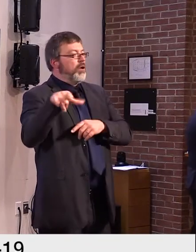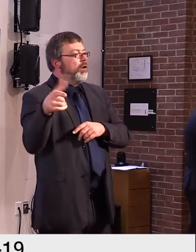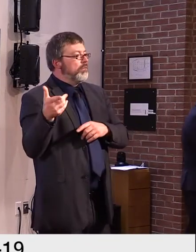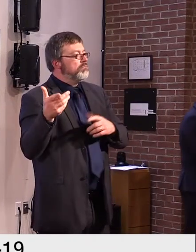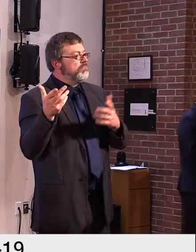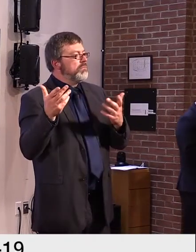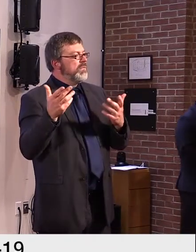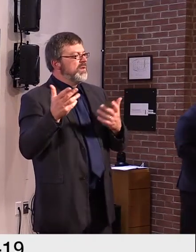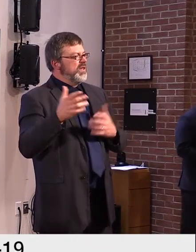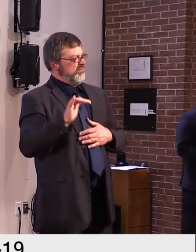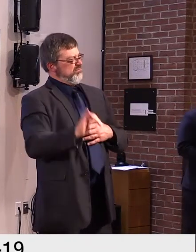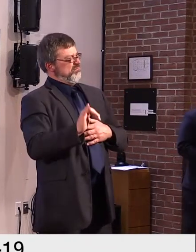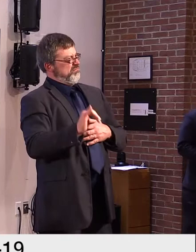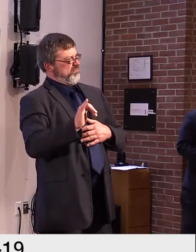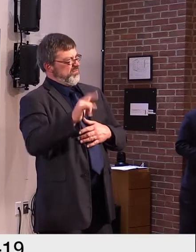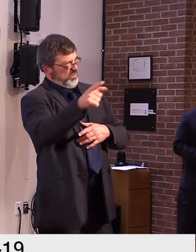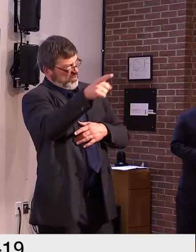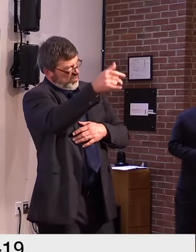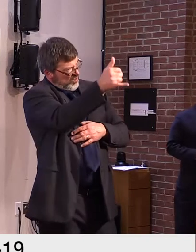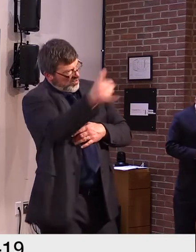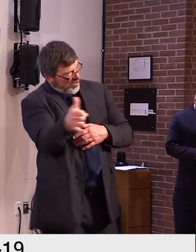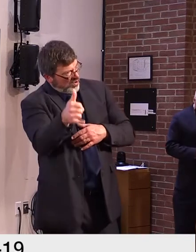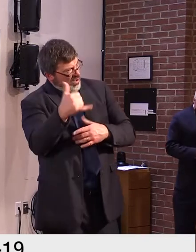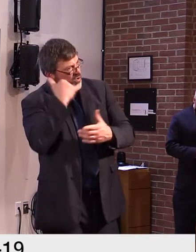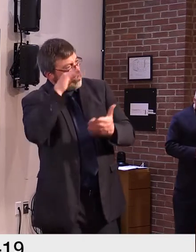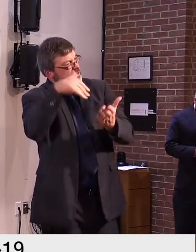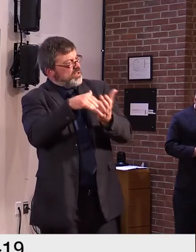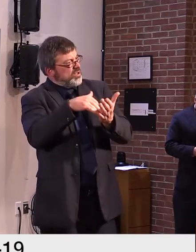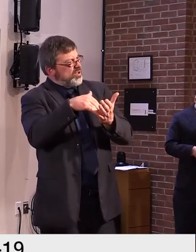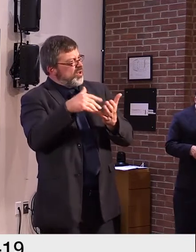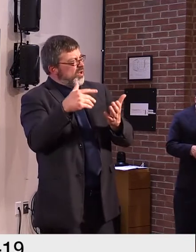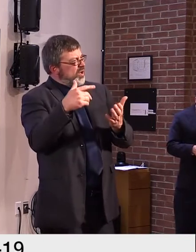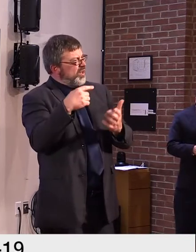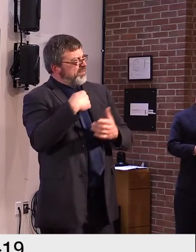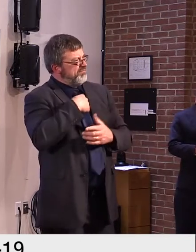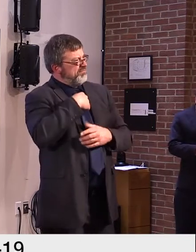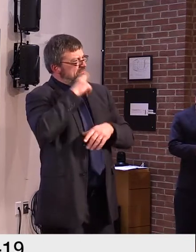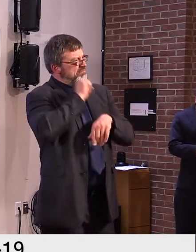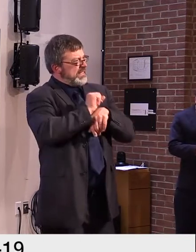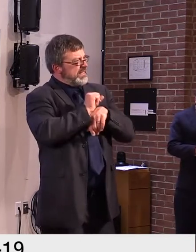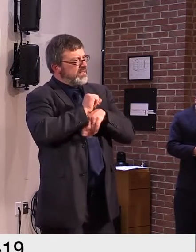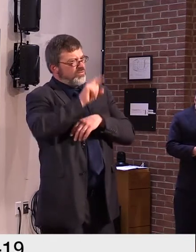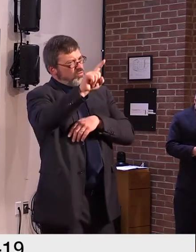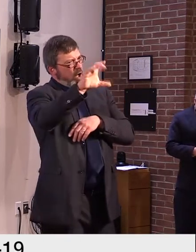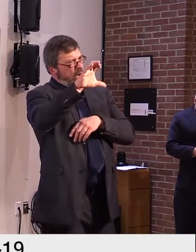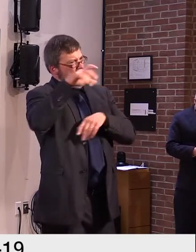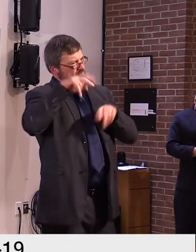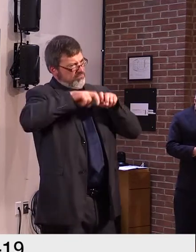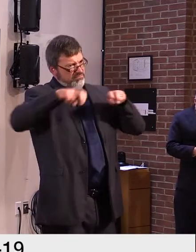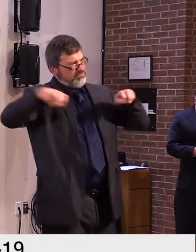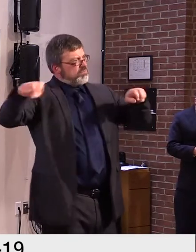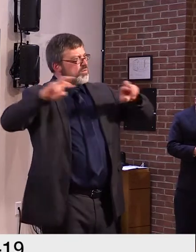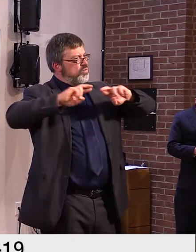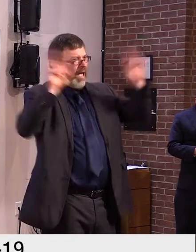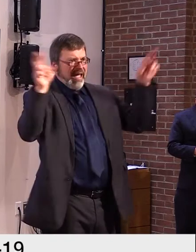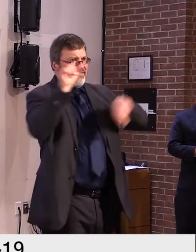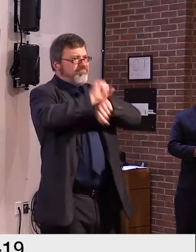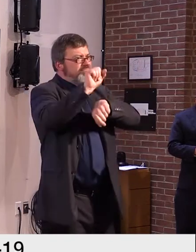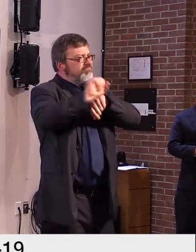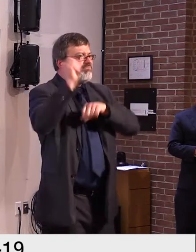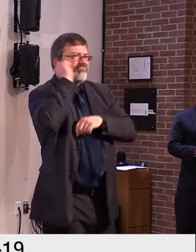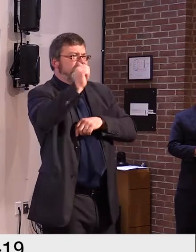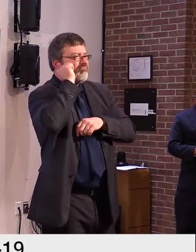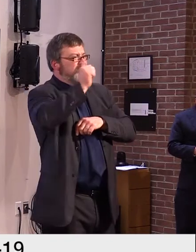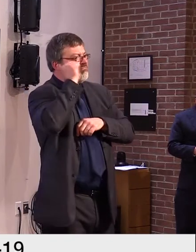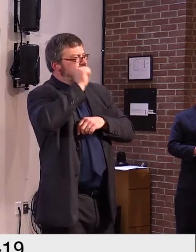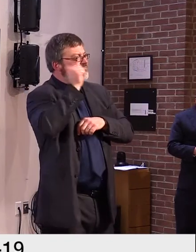We have, I think, close to 100 agents at any given time. Our call volume, depending on the day